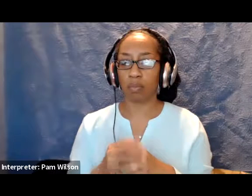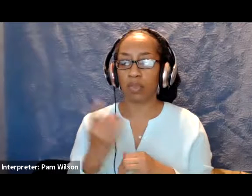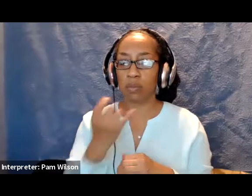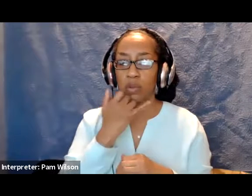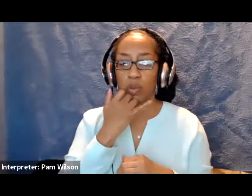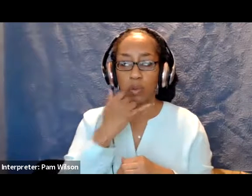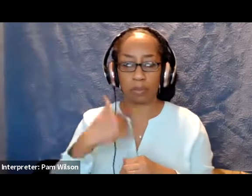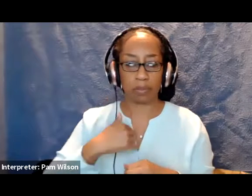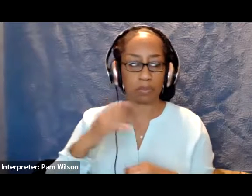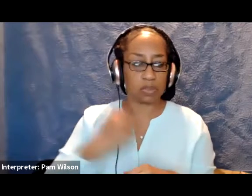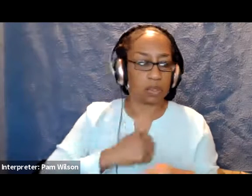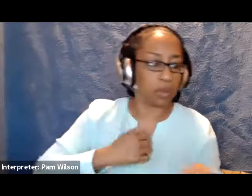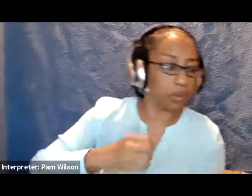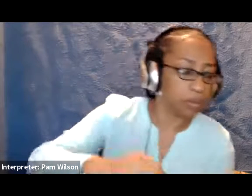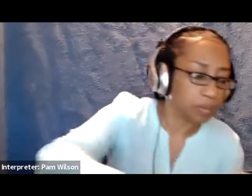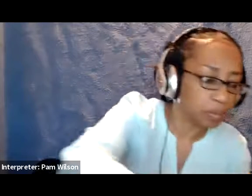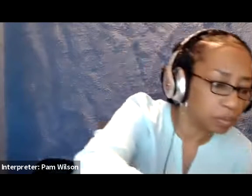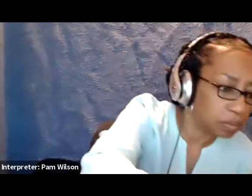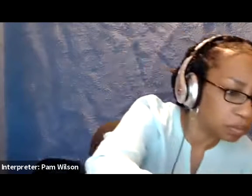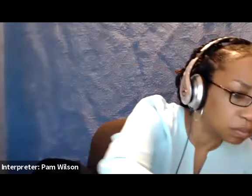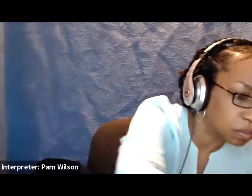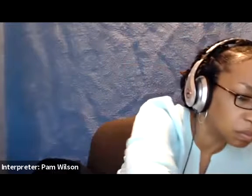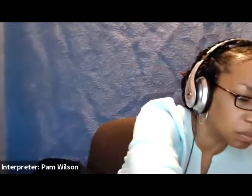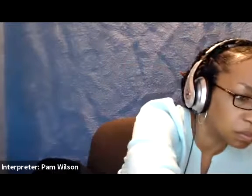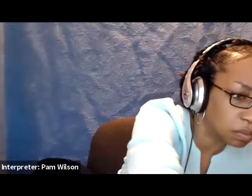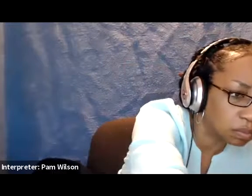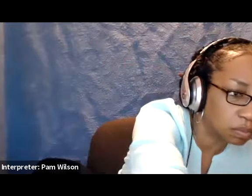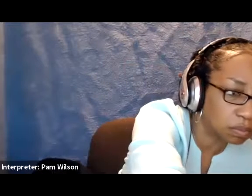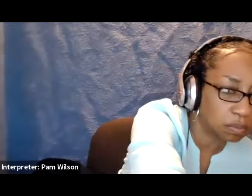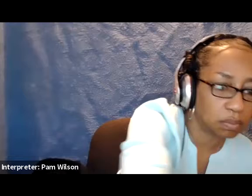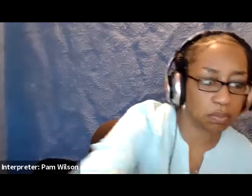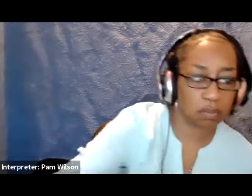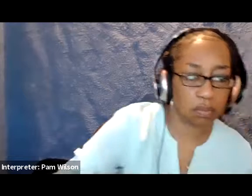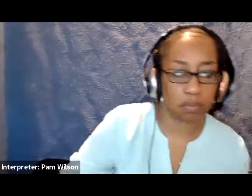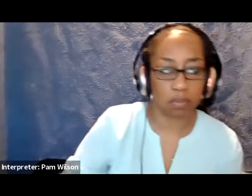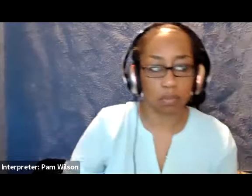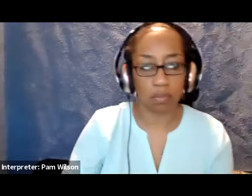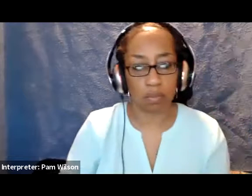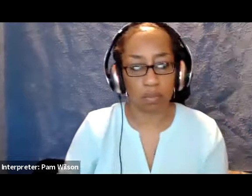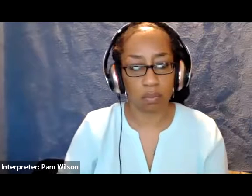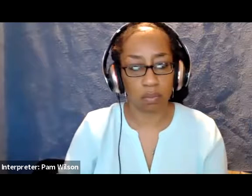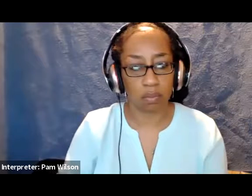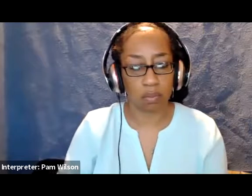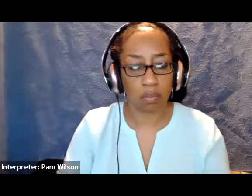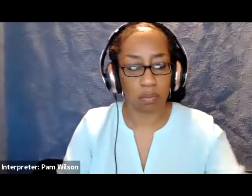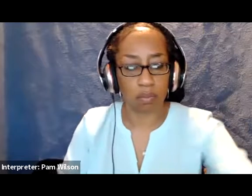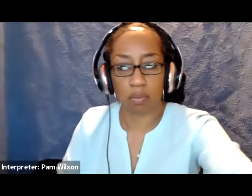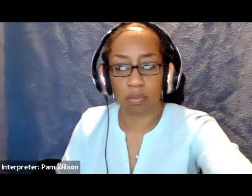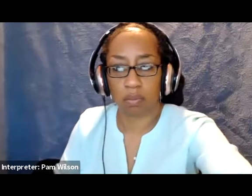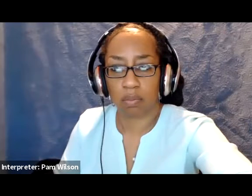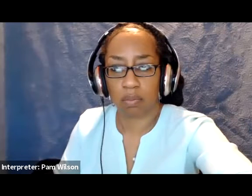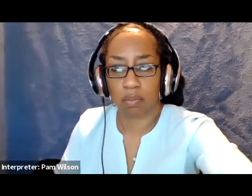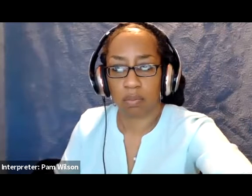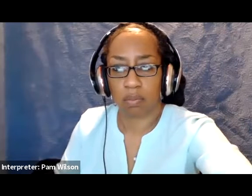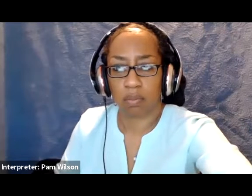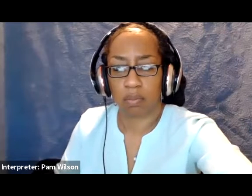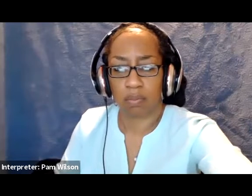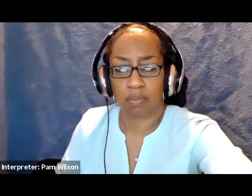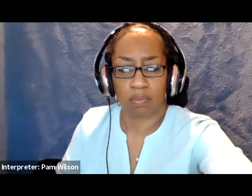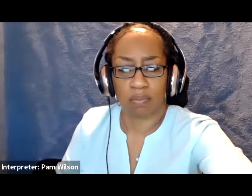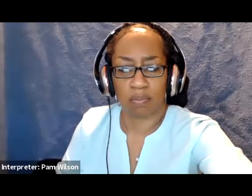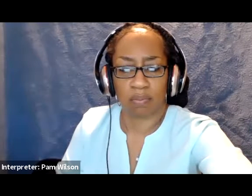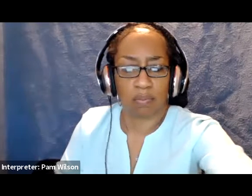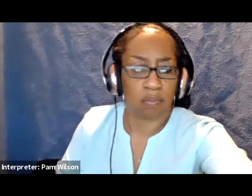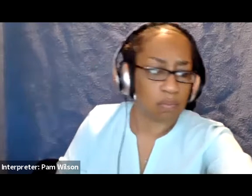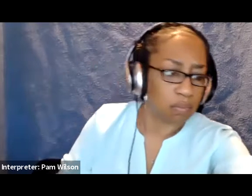And we may not be able to get to it today, but what's really cool in settings is you can change the skin tone of your